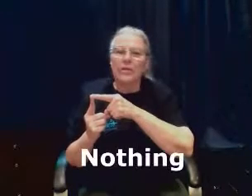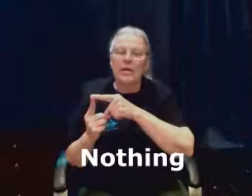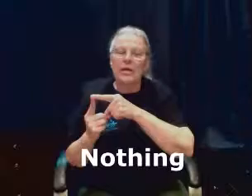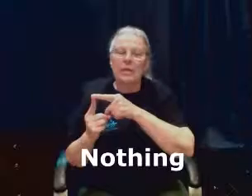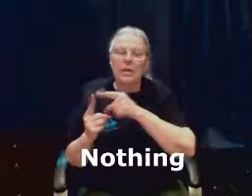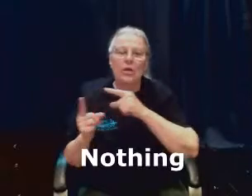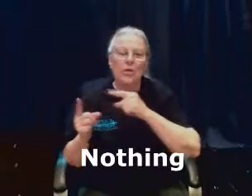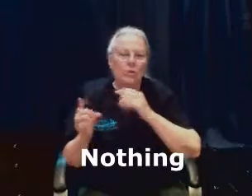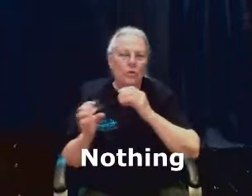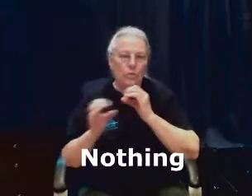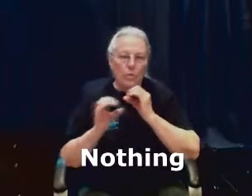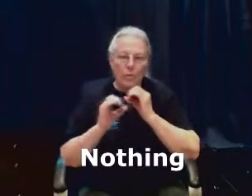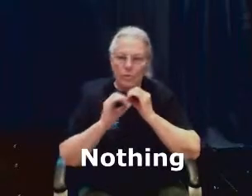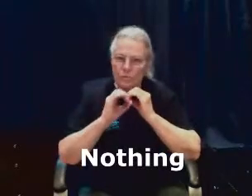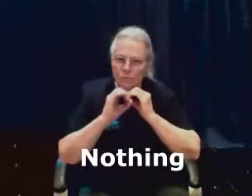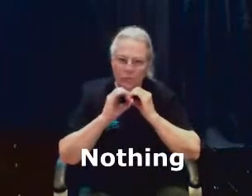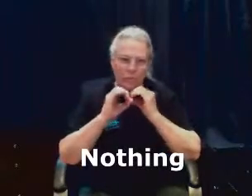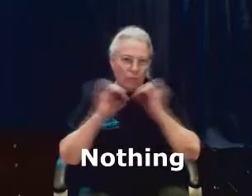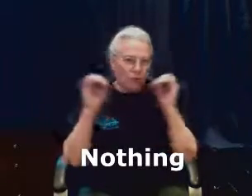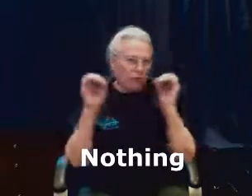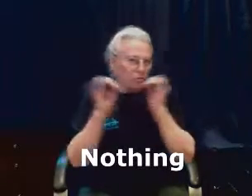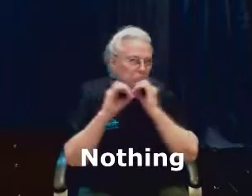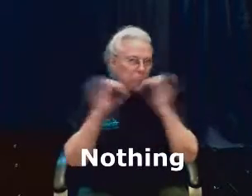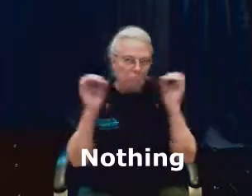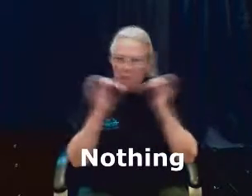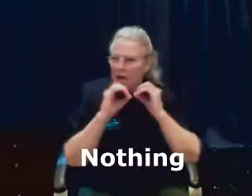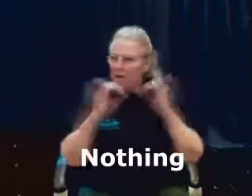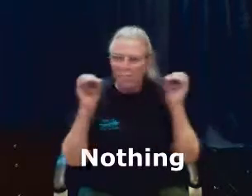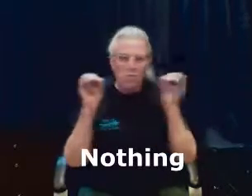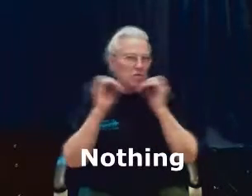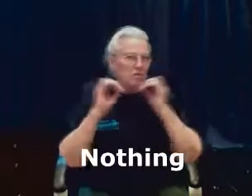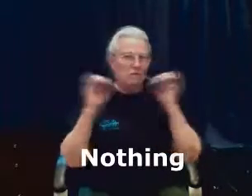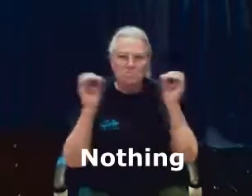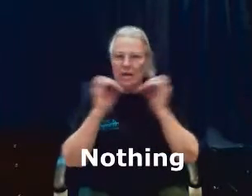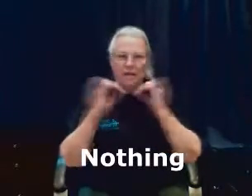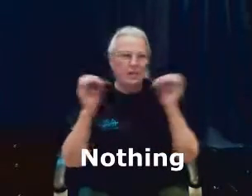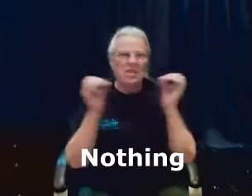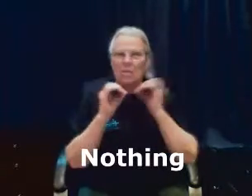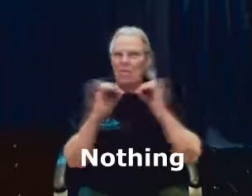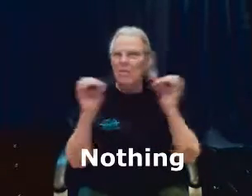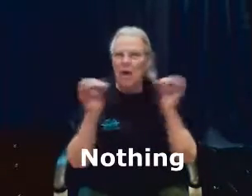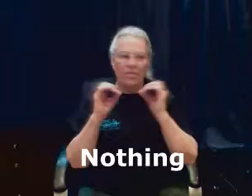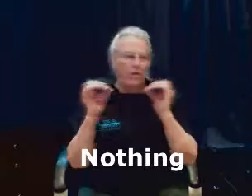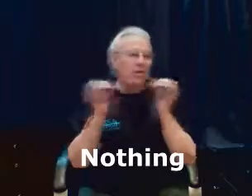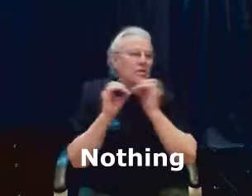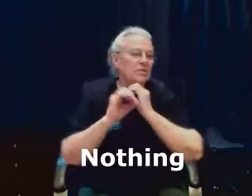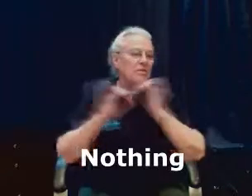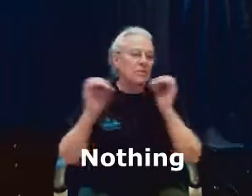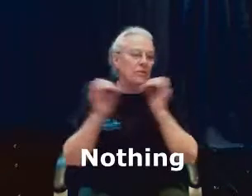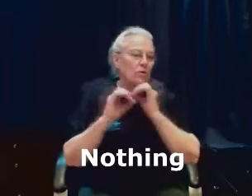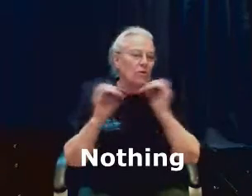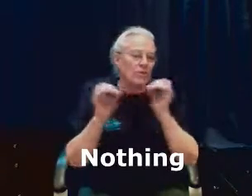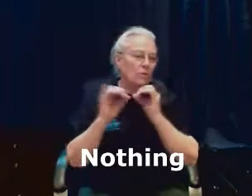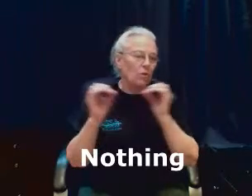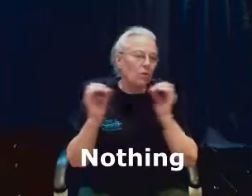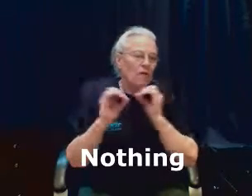Nothing. You remember those zeros? Just back and forth. It's like a double nothing. 0 to 0.